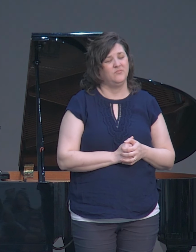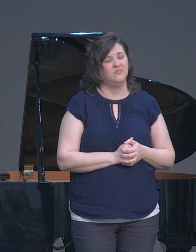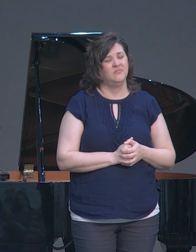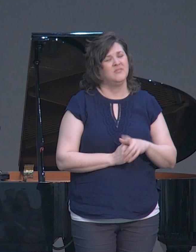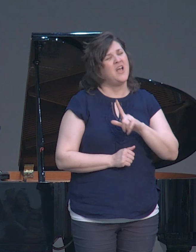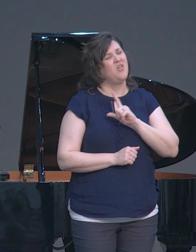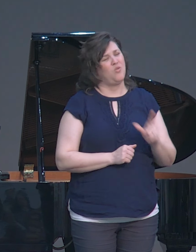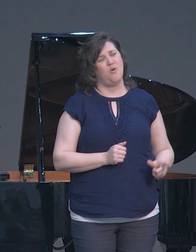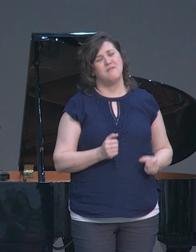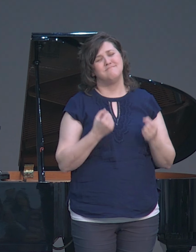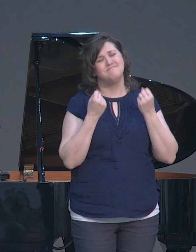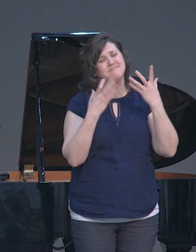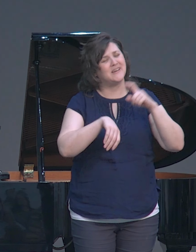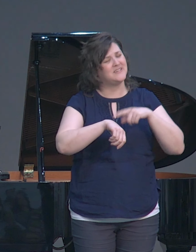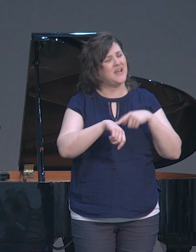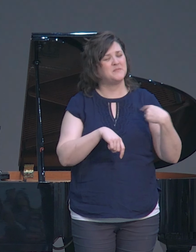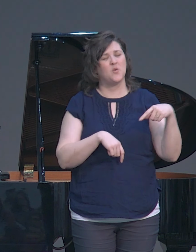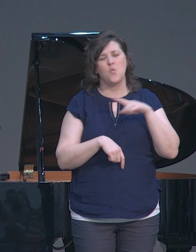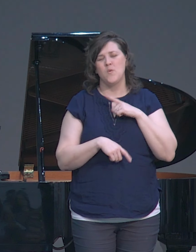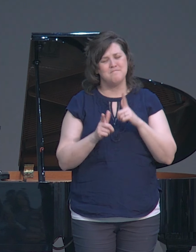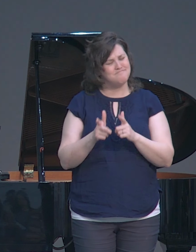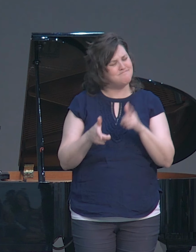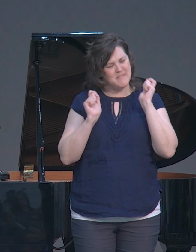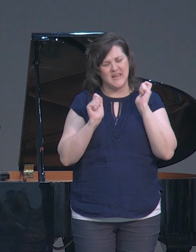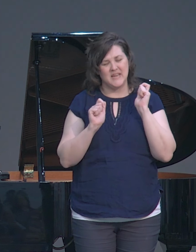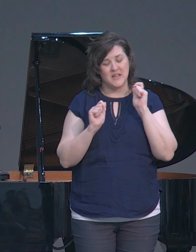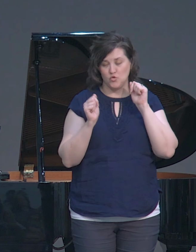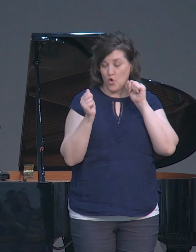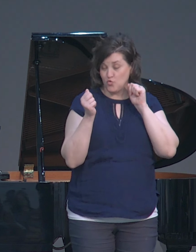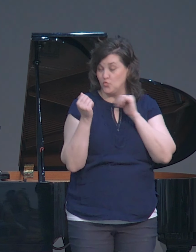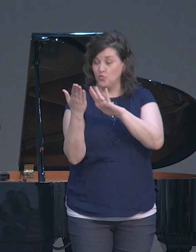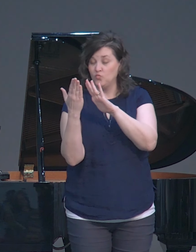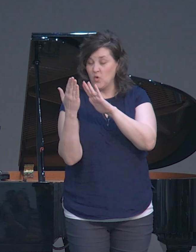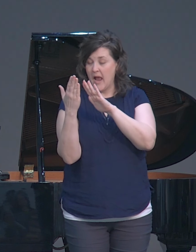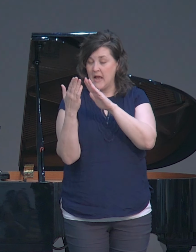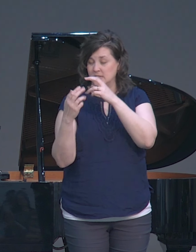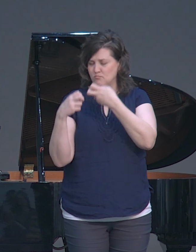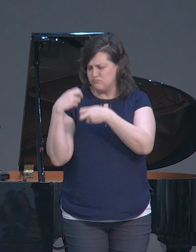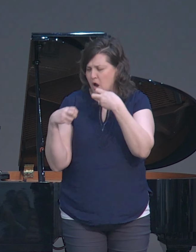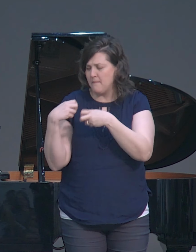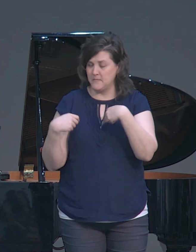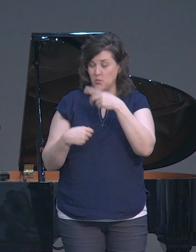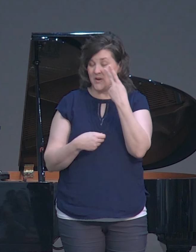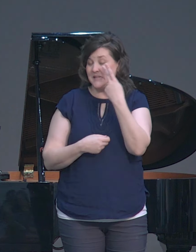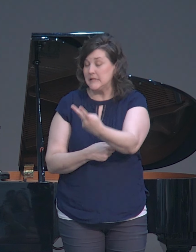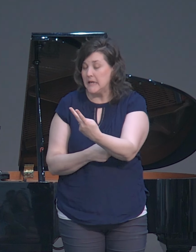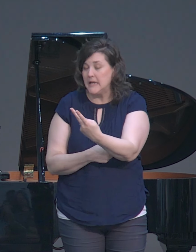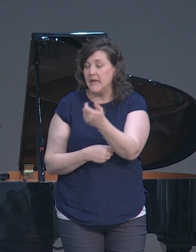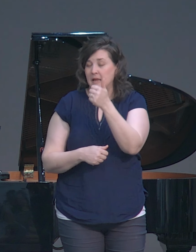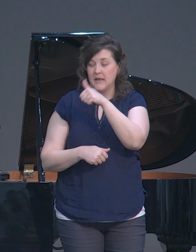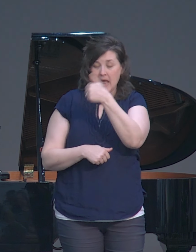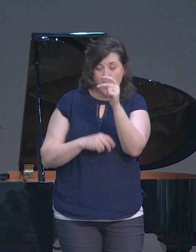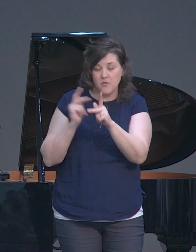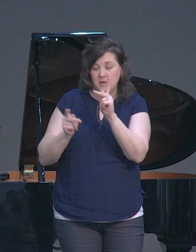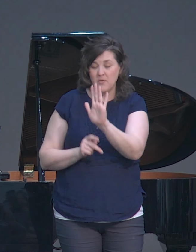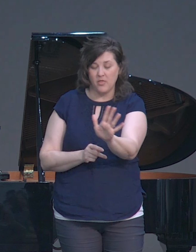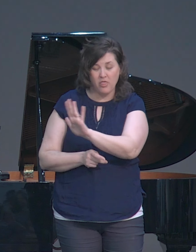Lord, so often we immediately run to addressing the issues we see in everyone else's lives